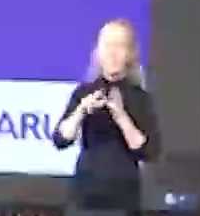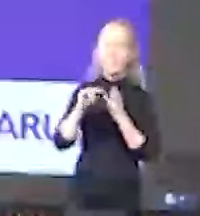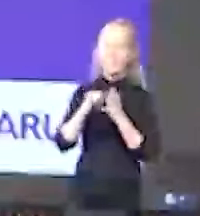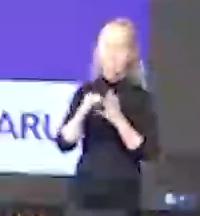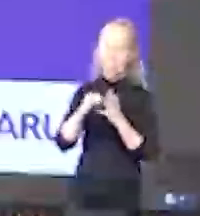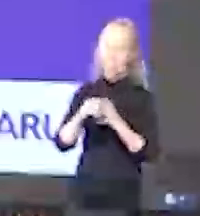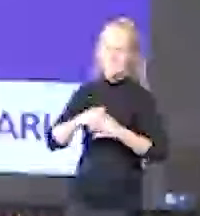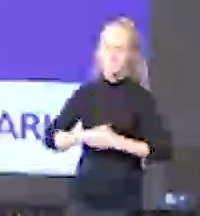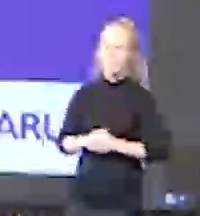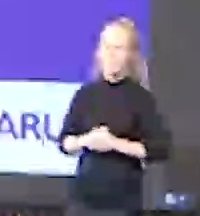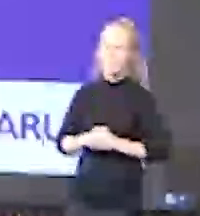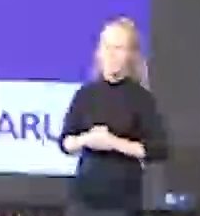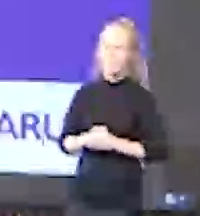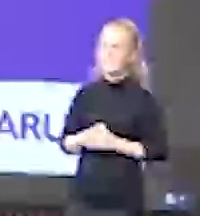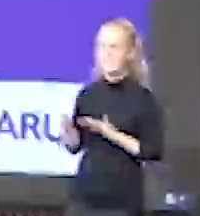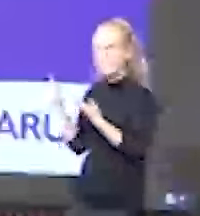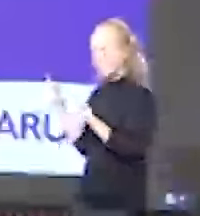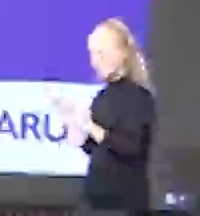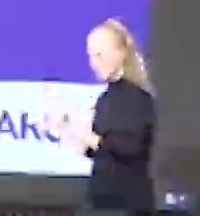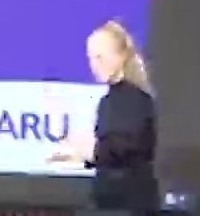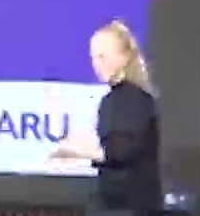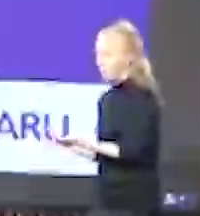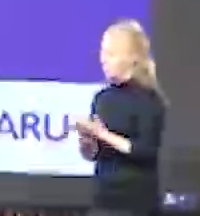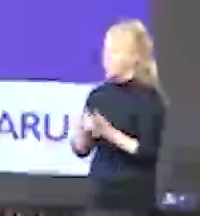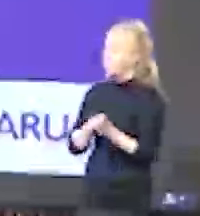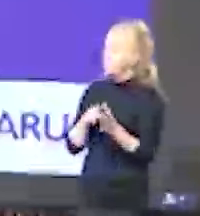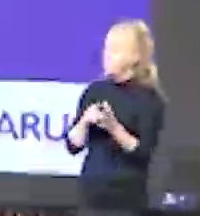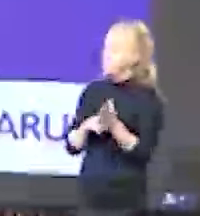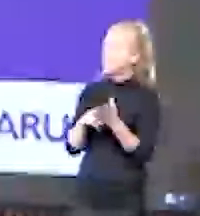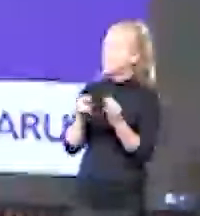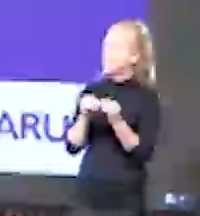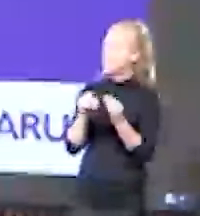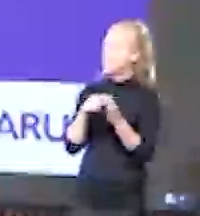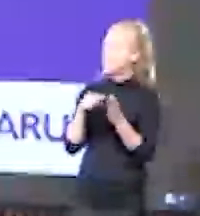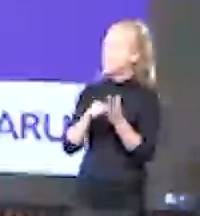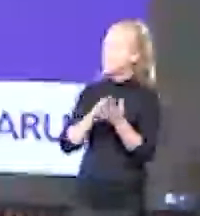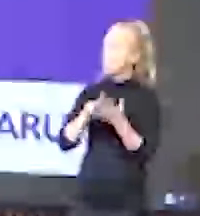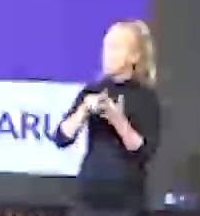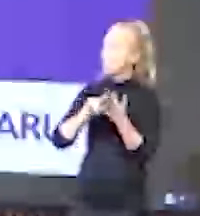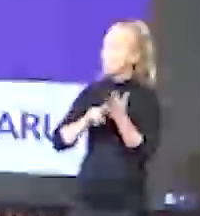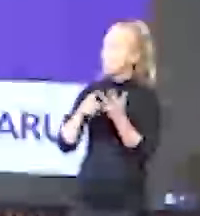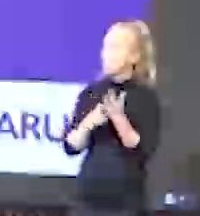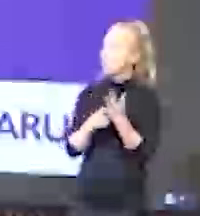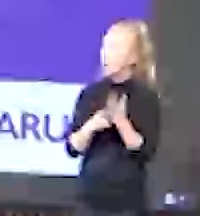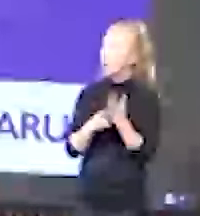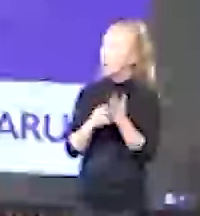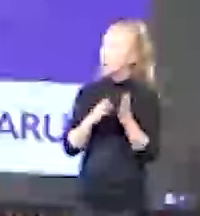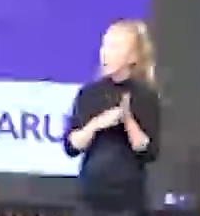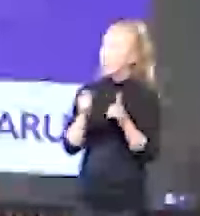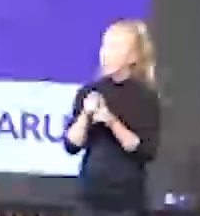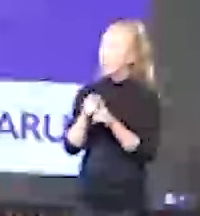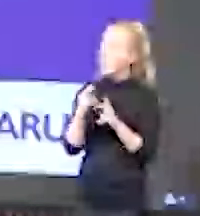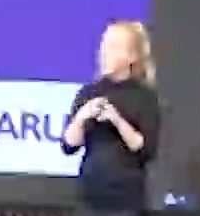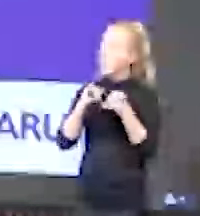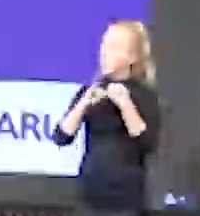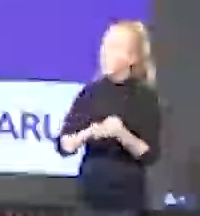Service. To my left, and our guest for this afternoon, is Ryan Batchelor, MP. He's the member for, tell me if I get this right or wrong, all Southern right. Metro.